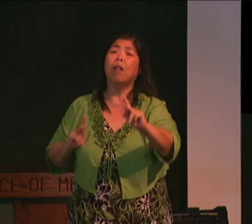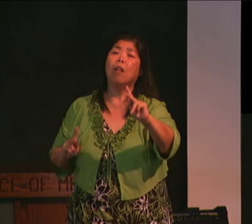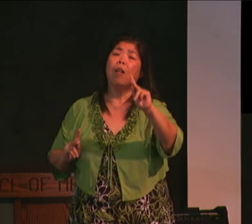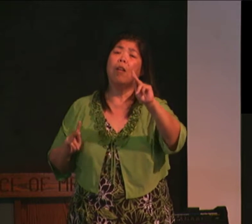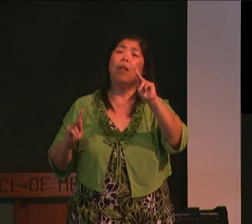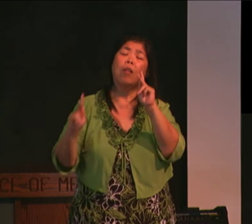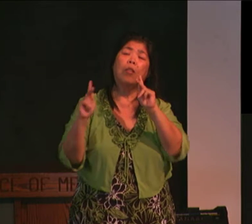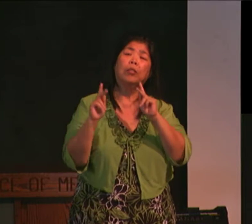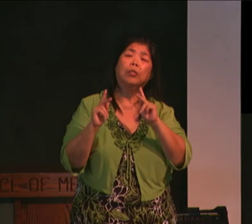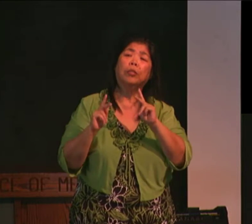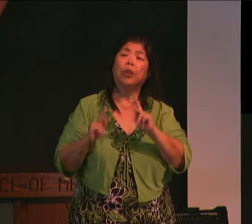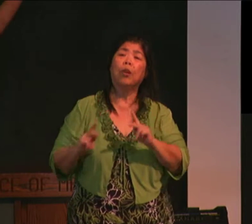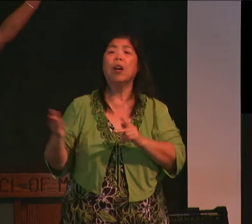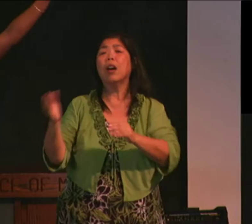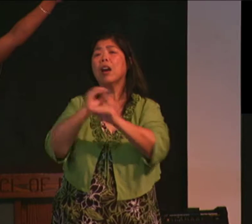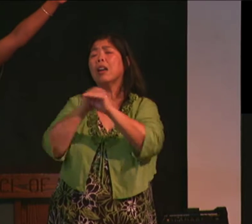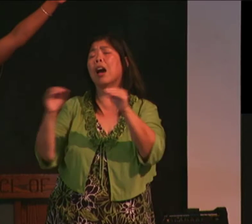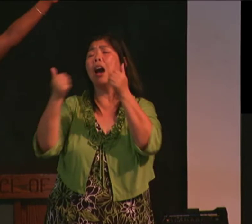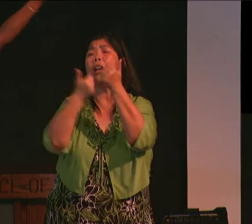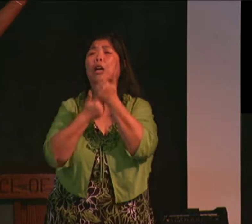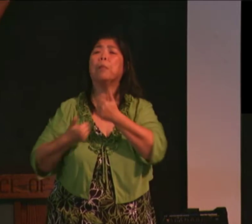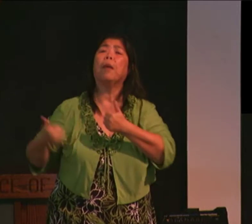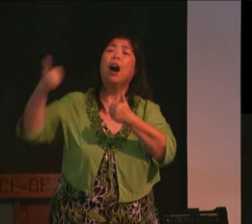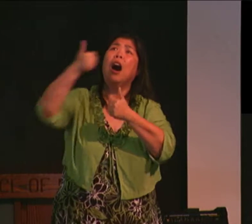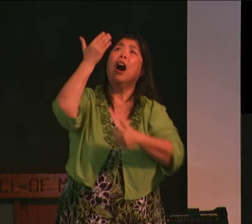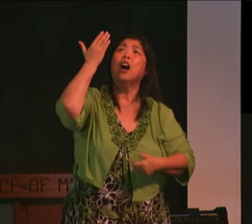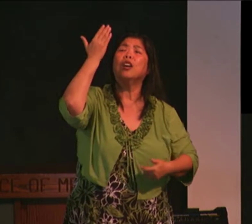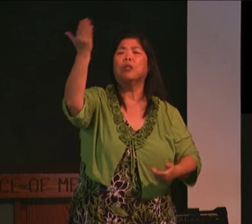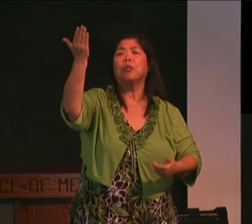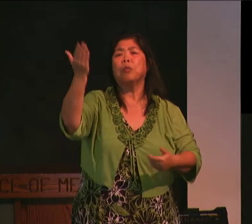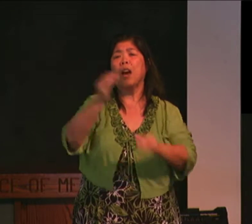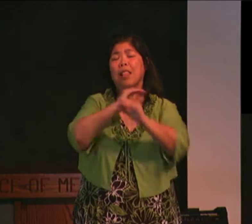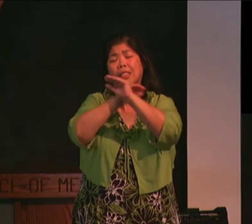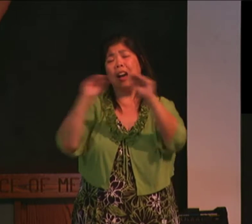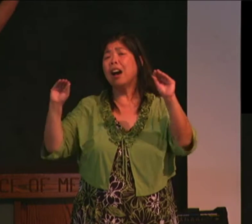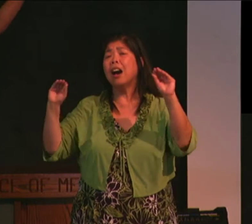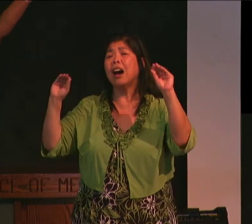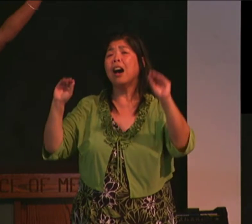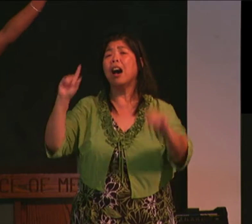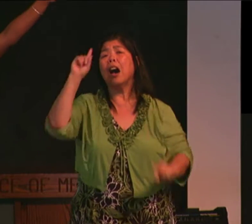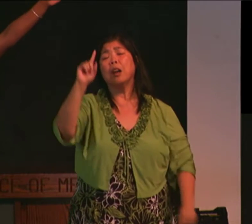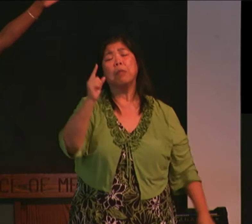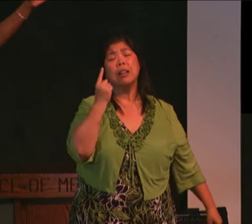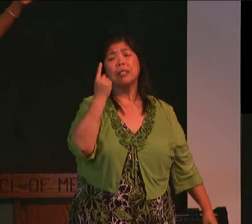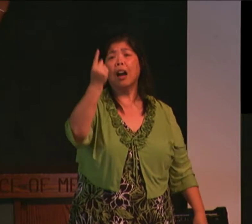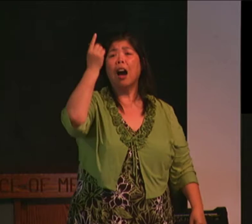people. There is none above you, none beside